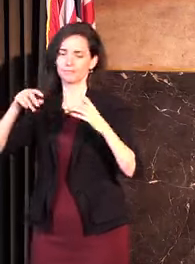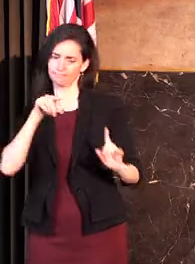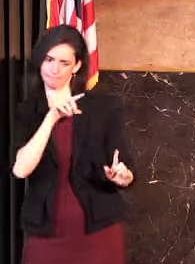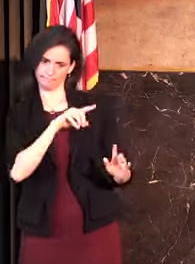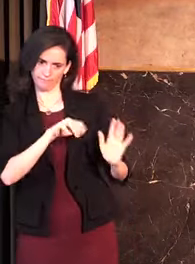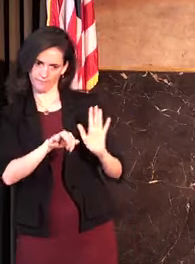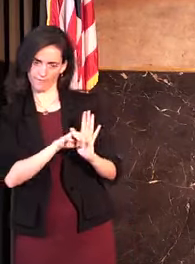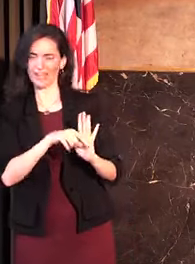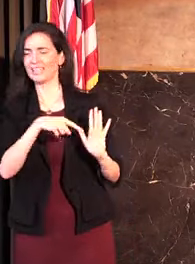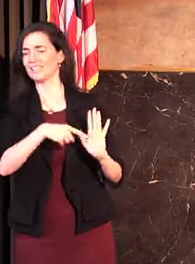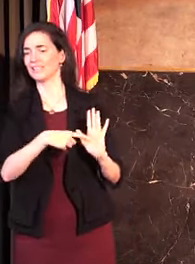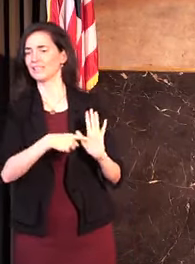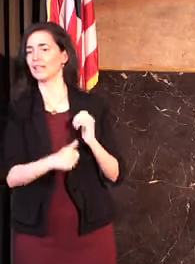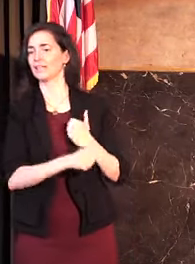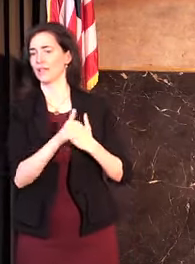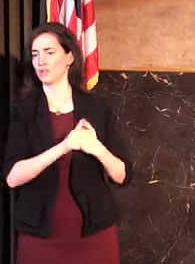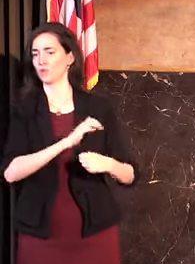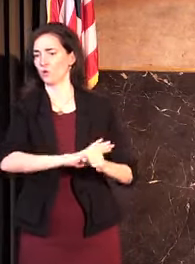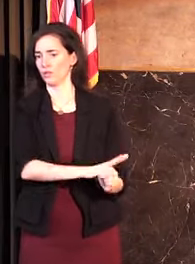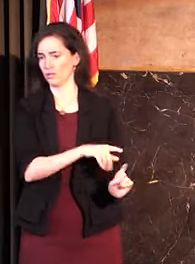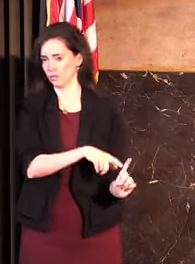they sounded